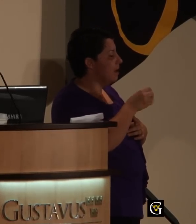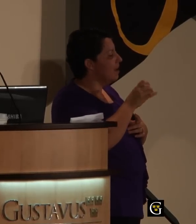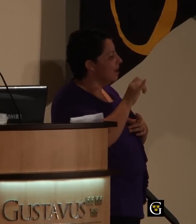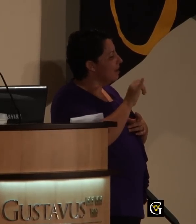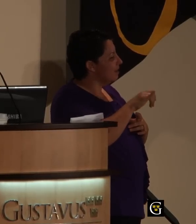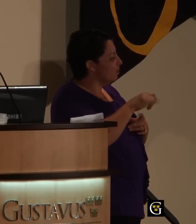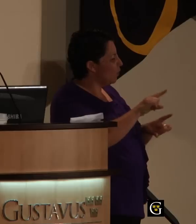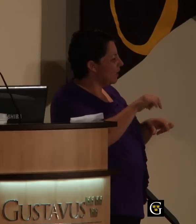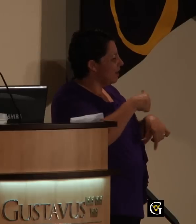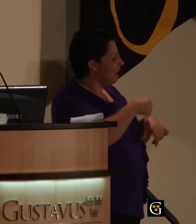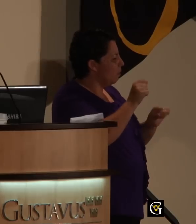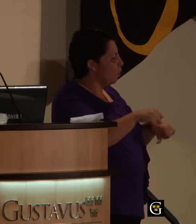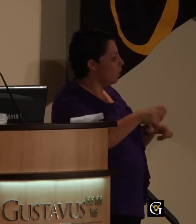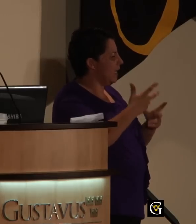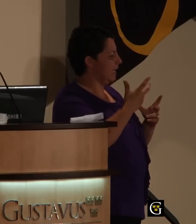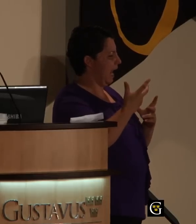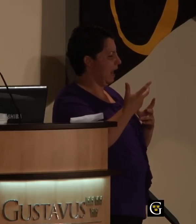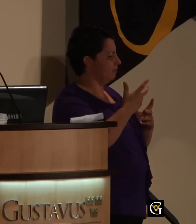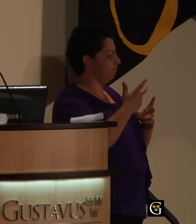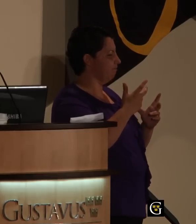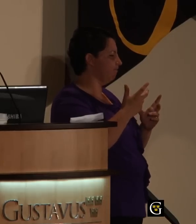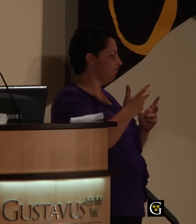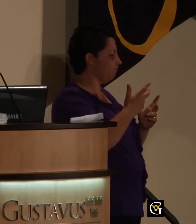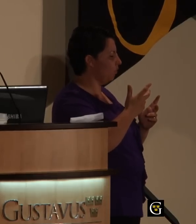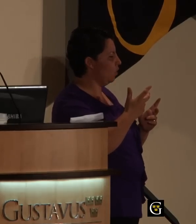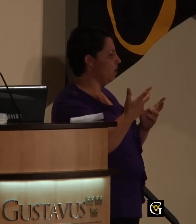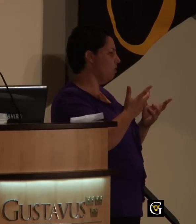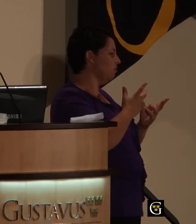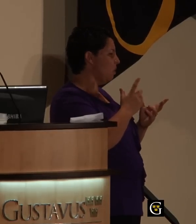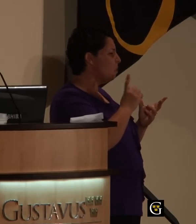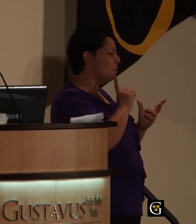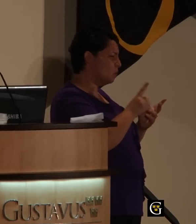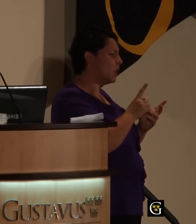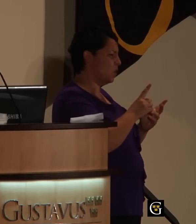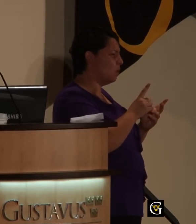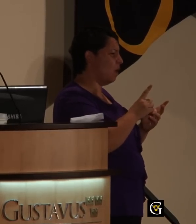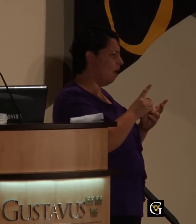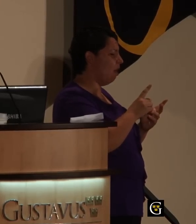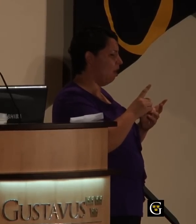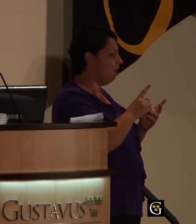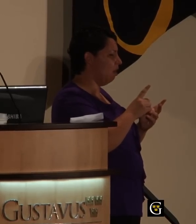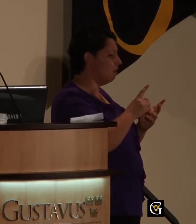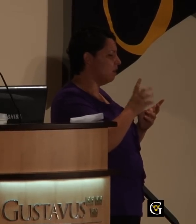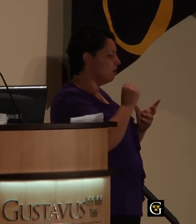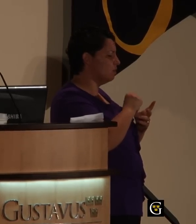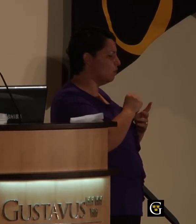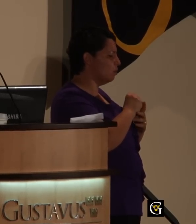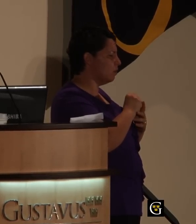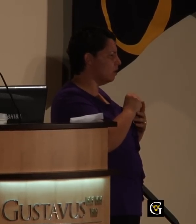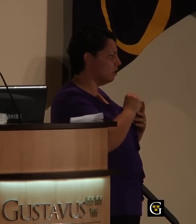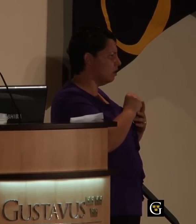infer, reasonably infer, that we know that the mouse is dreaming about a maze that it has left.